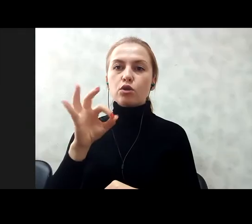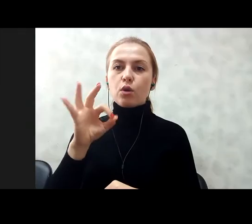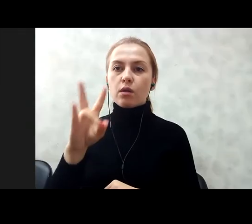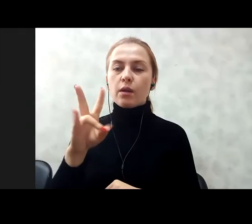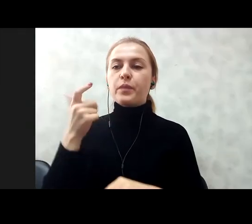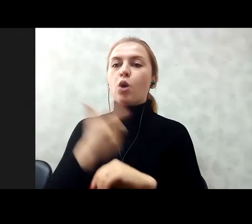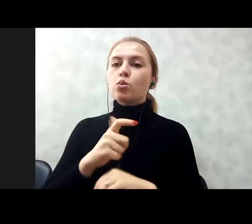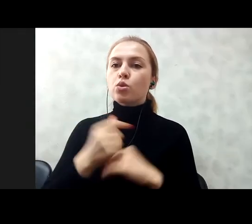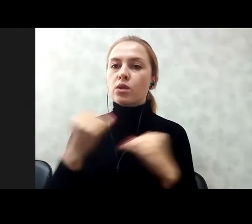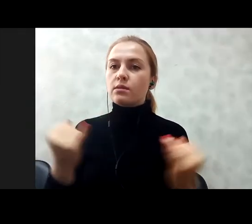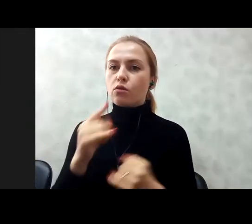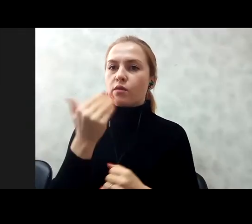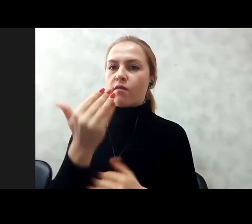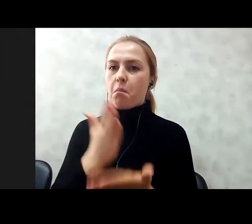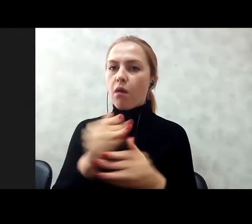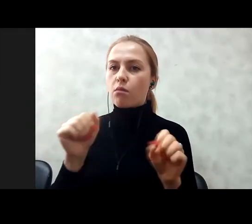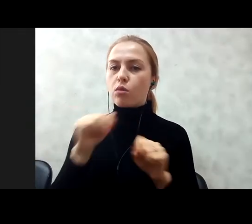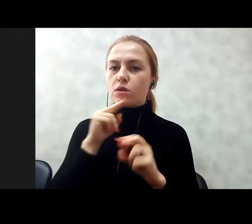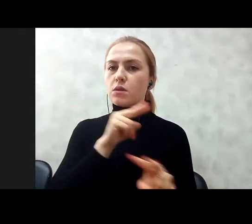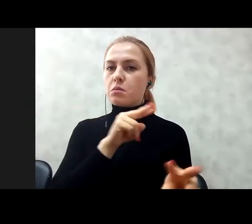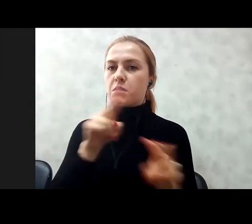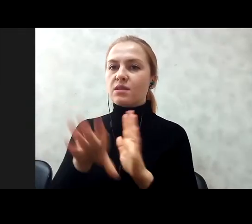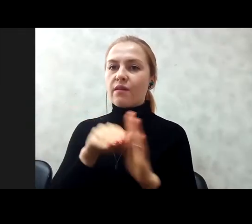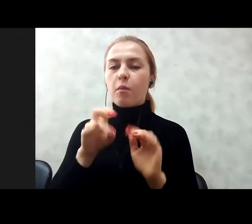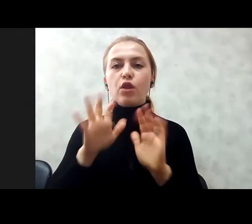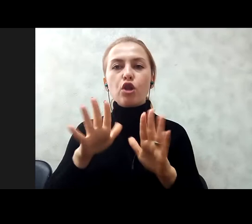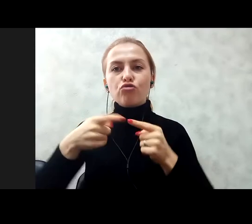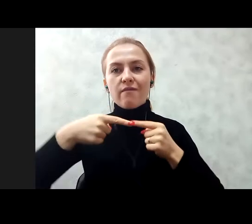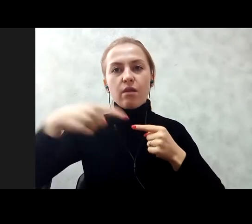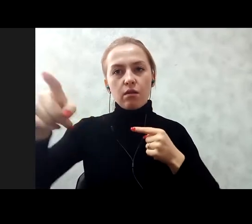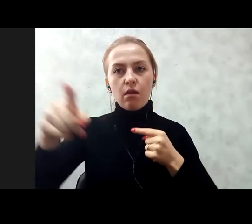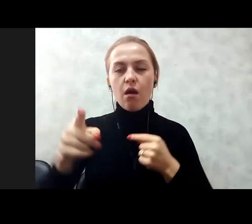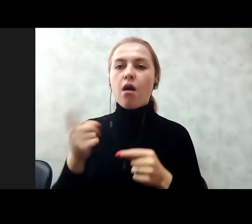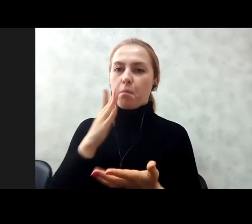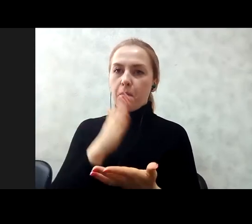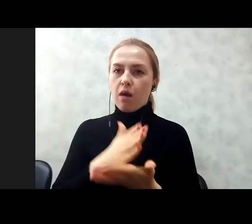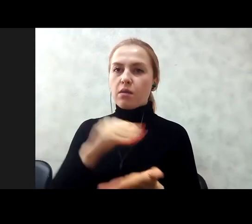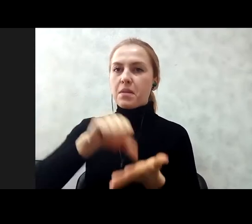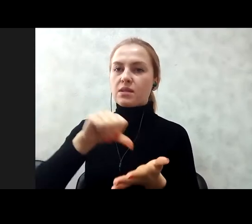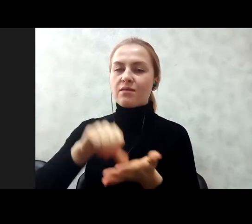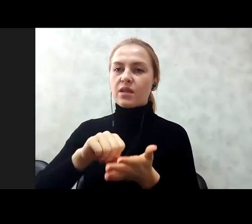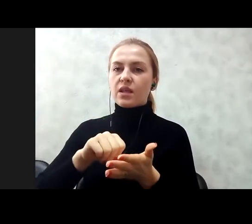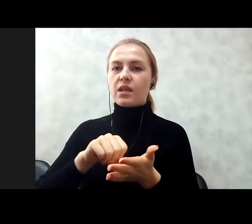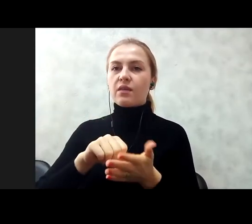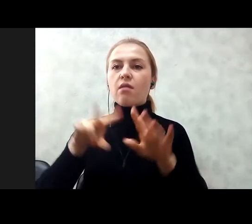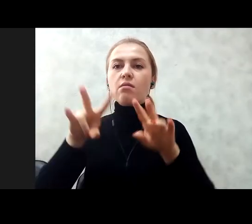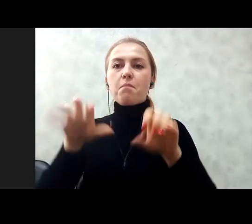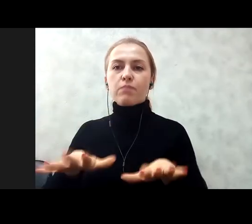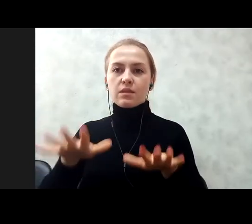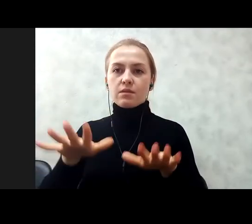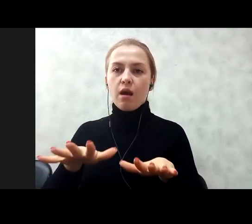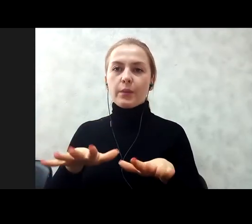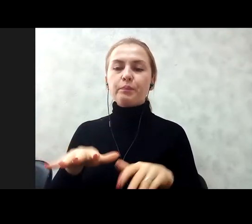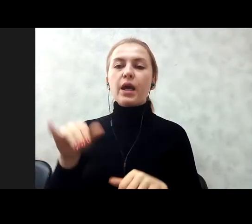of the Congress in this respect. I should say from the side of IFES that we will ensure that participants of